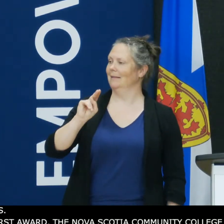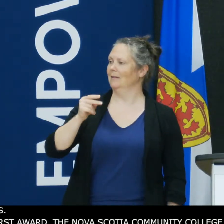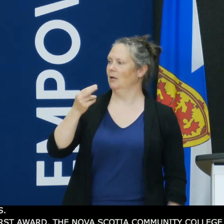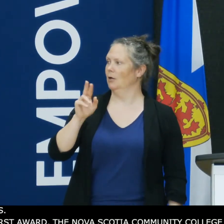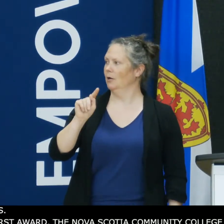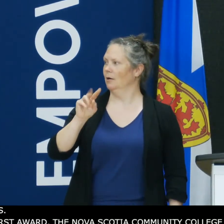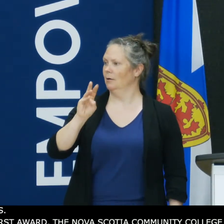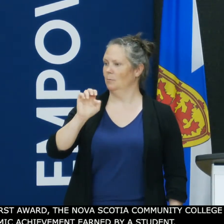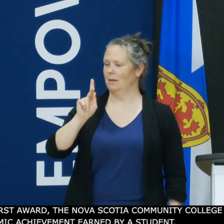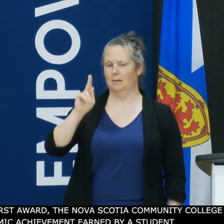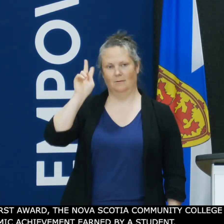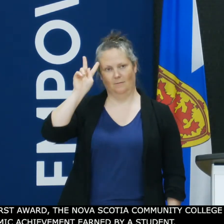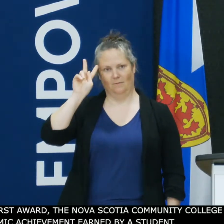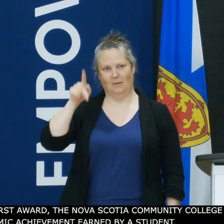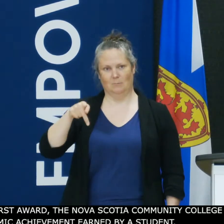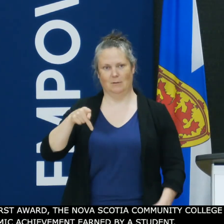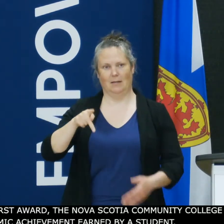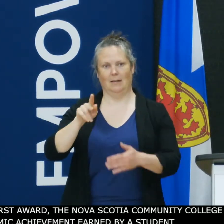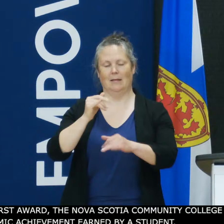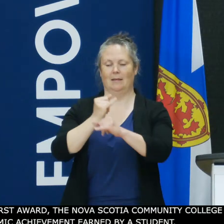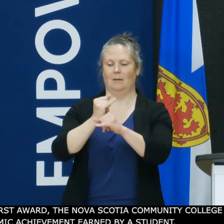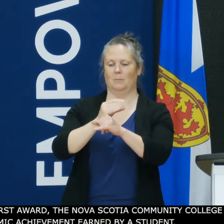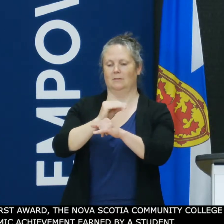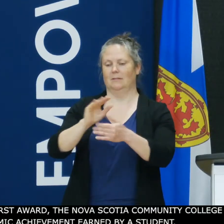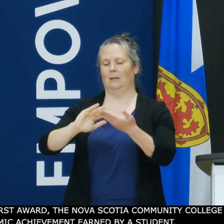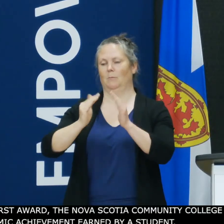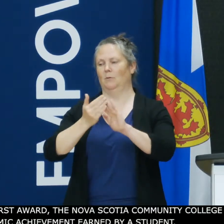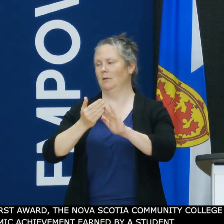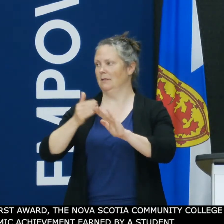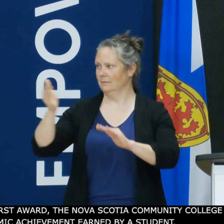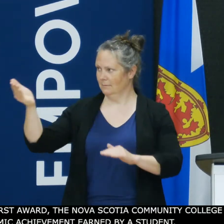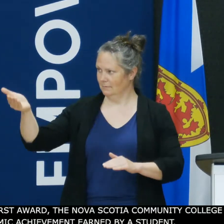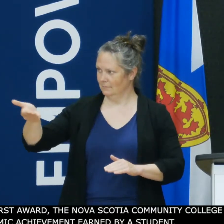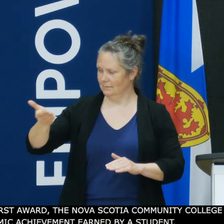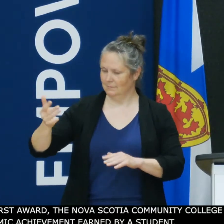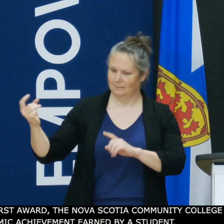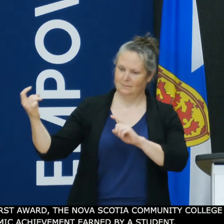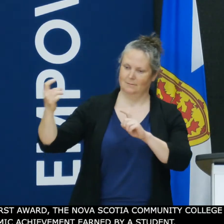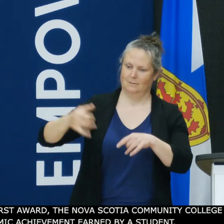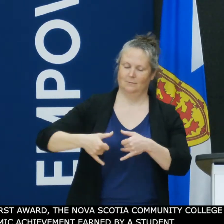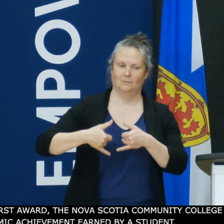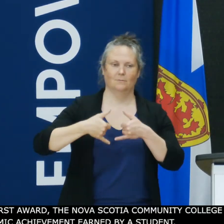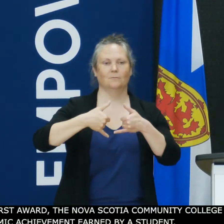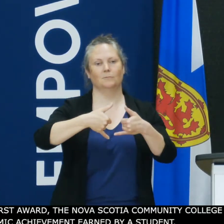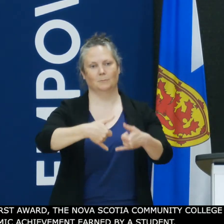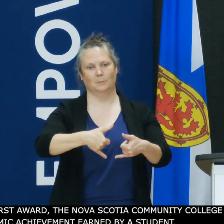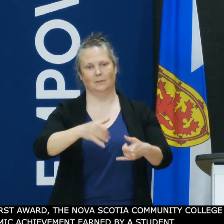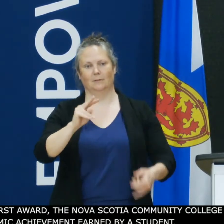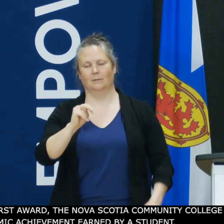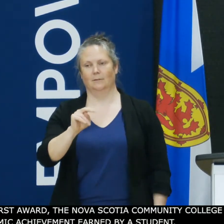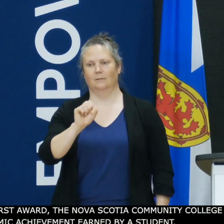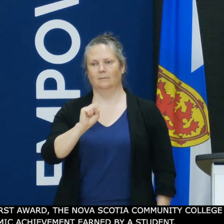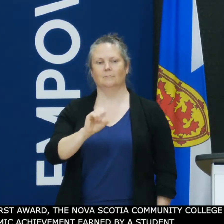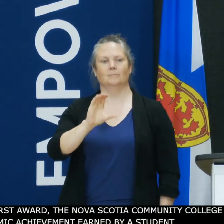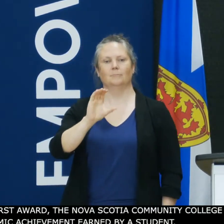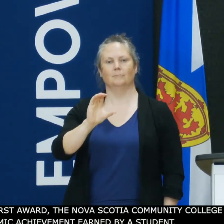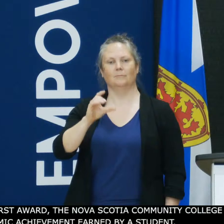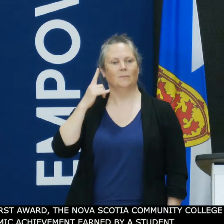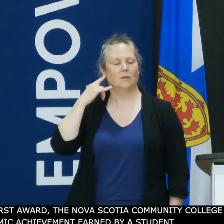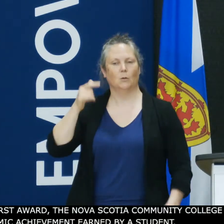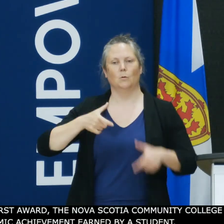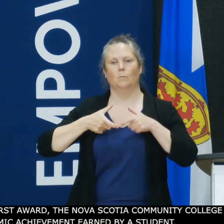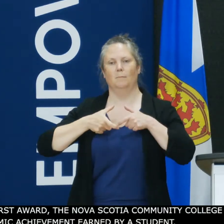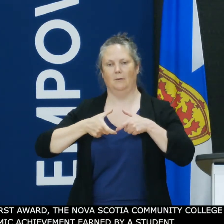Vice President, Campuses and Communities, to the front of the stage to present the Nova Scotia Community College Gold